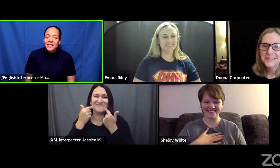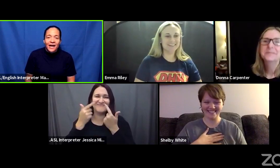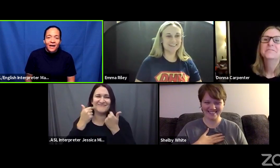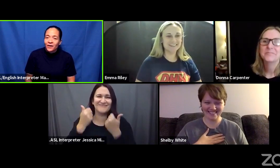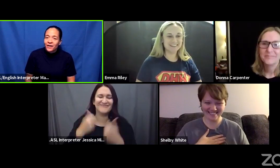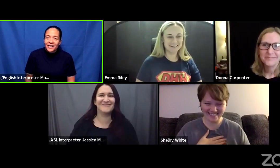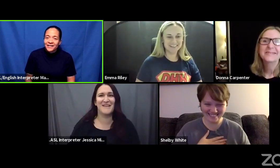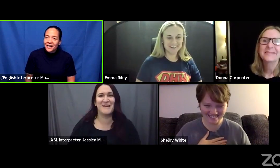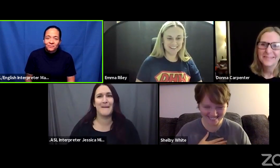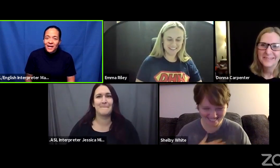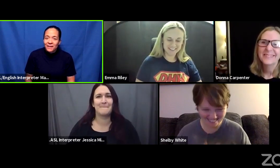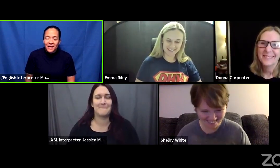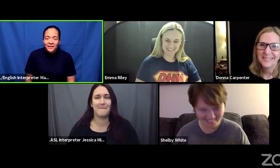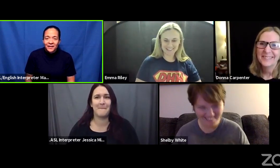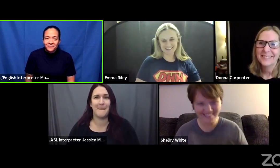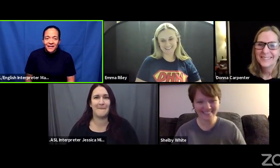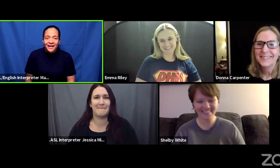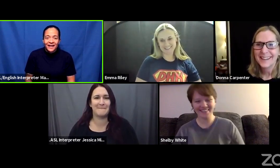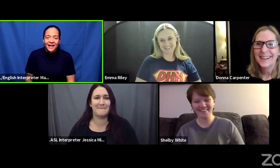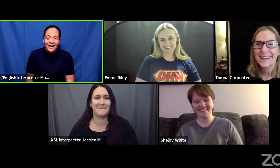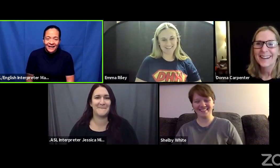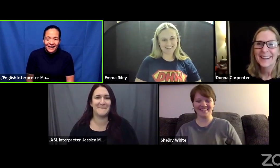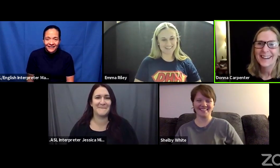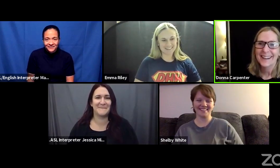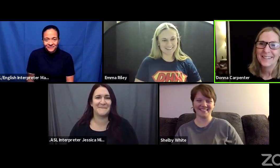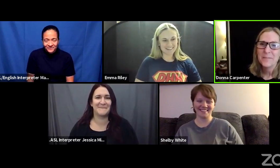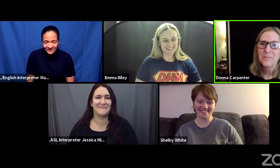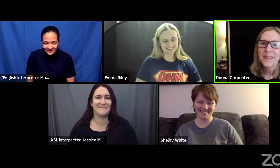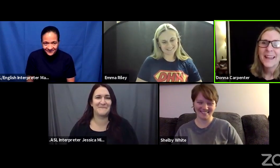Exercise, but yeah, running, no, not my thing.